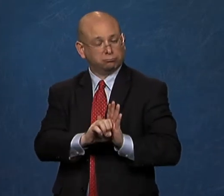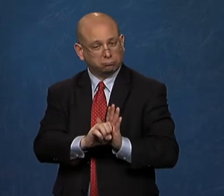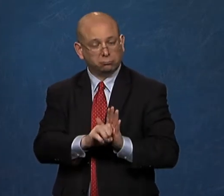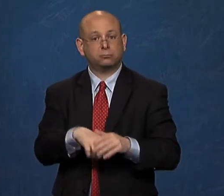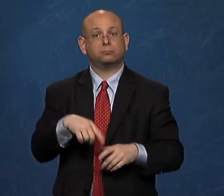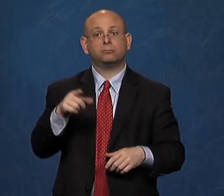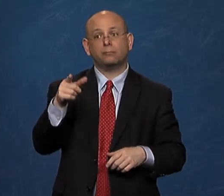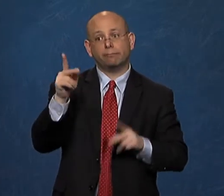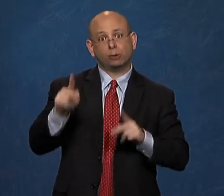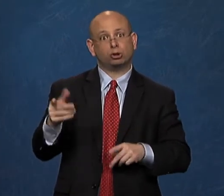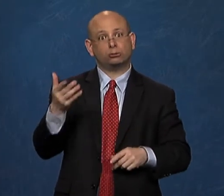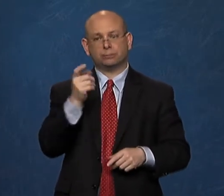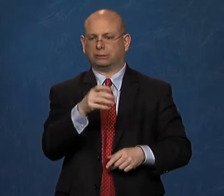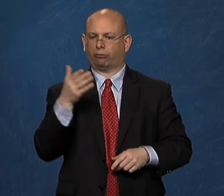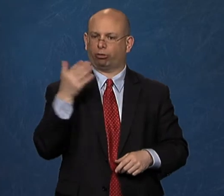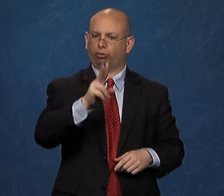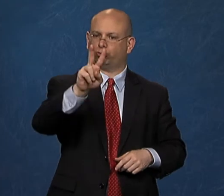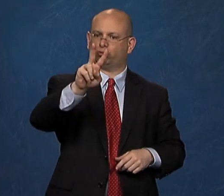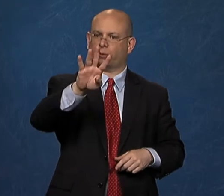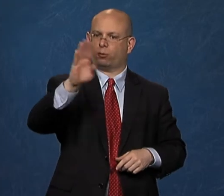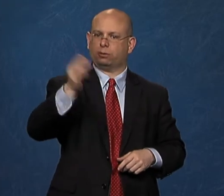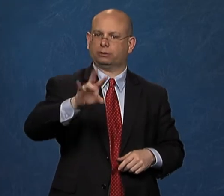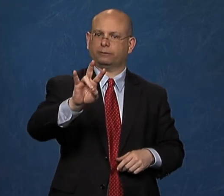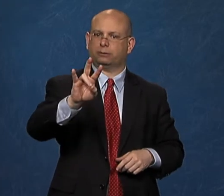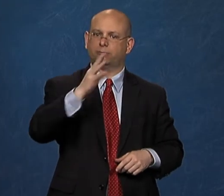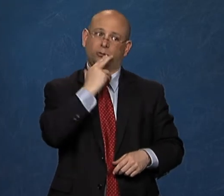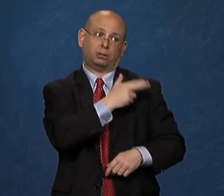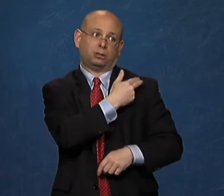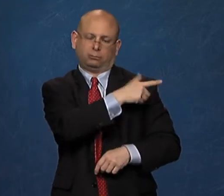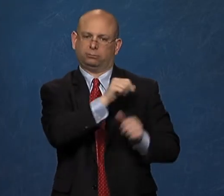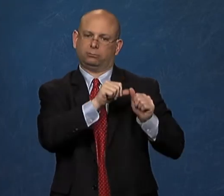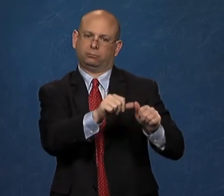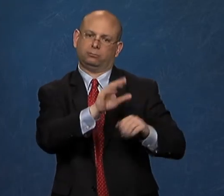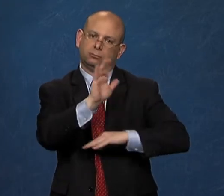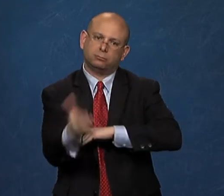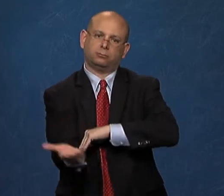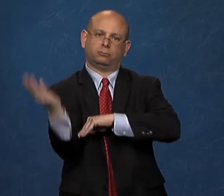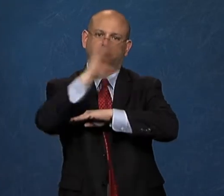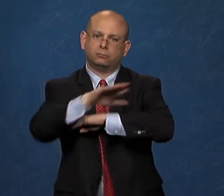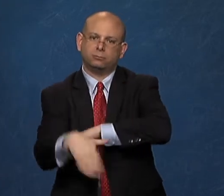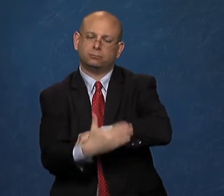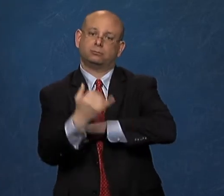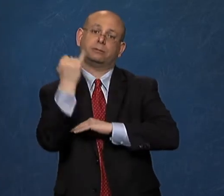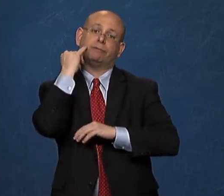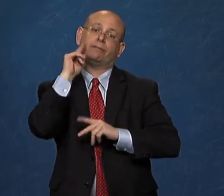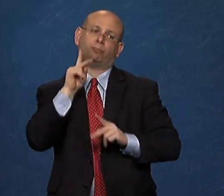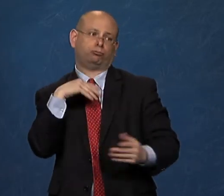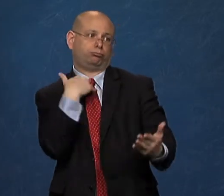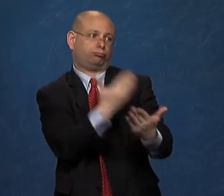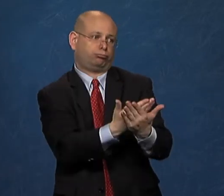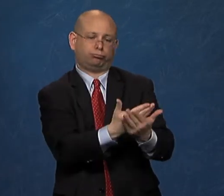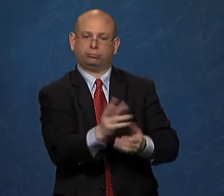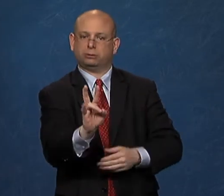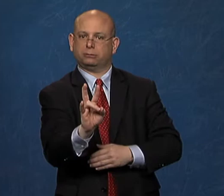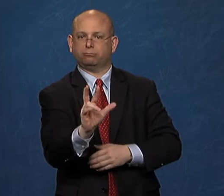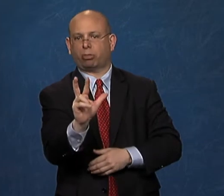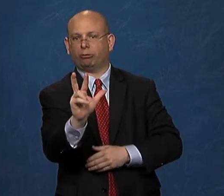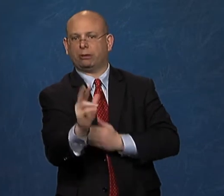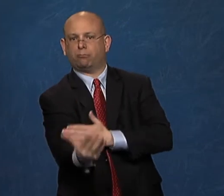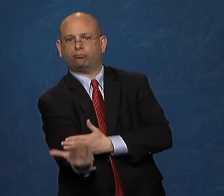it's very important to have that person available. In a hospital, for example, this person needs to be on staff 24/7.